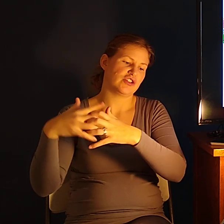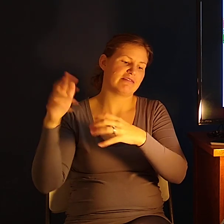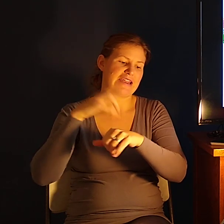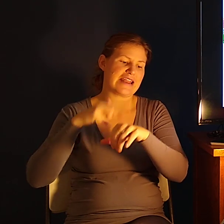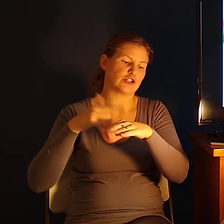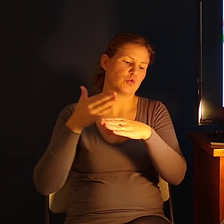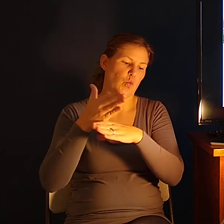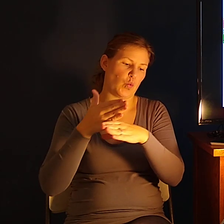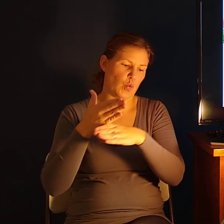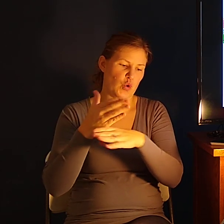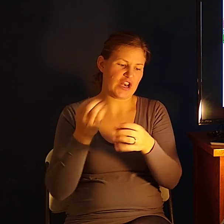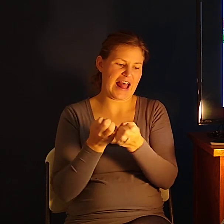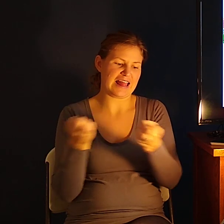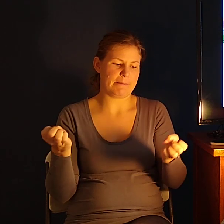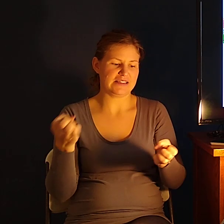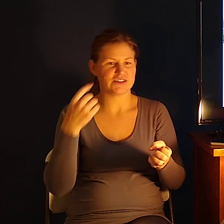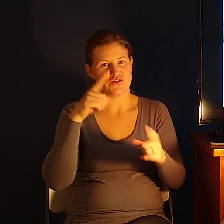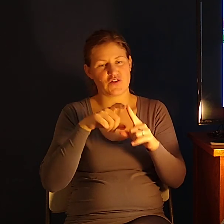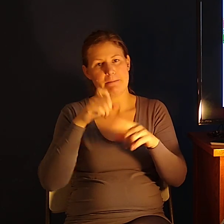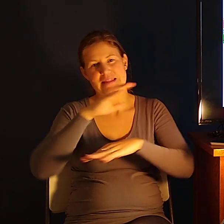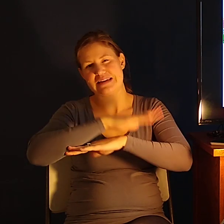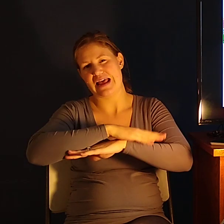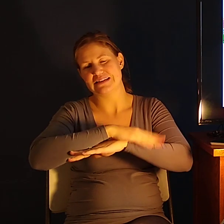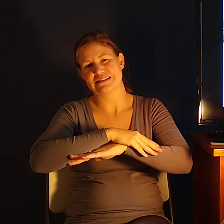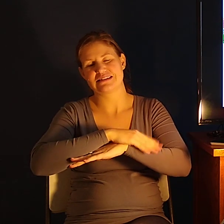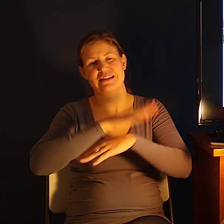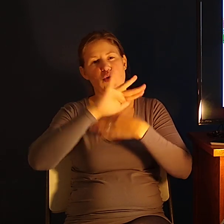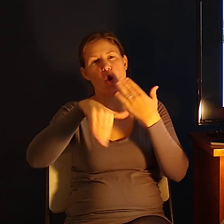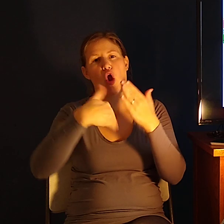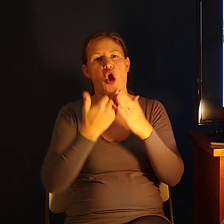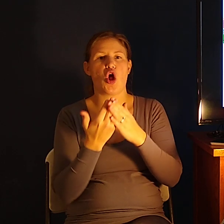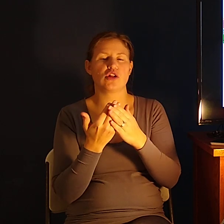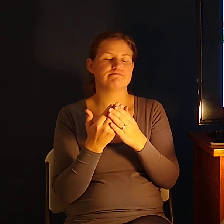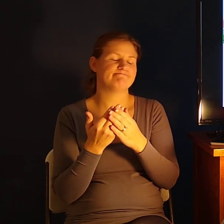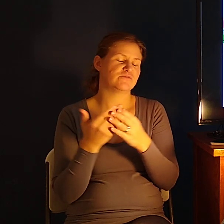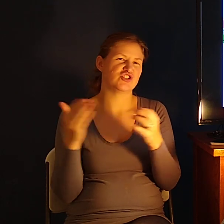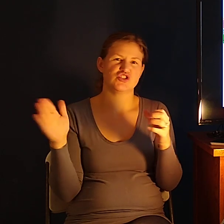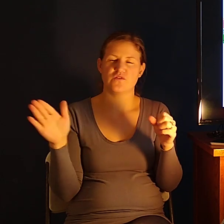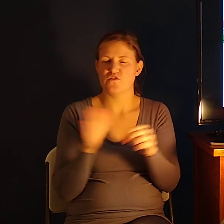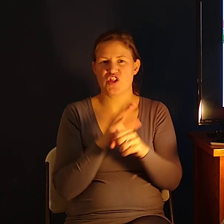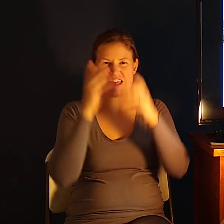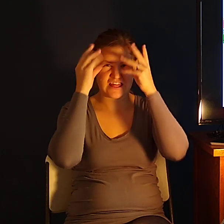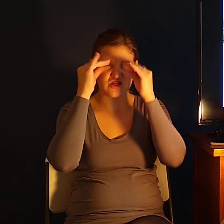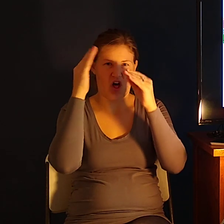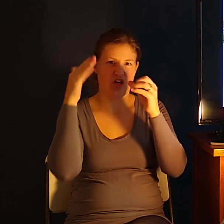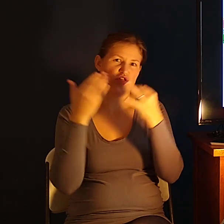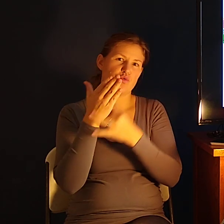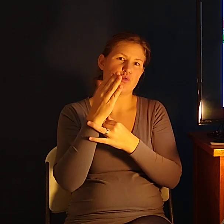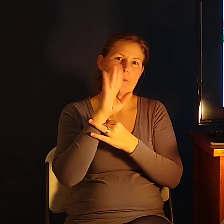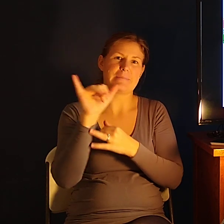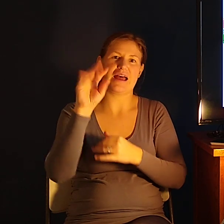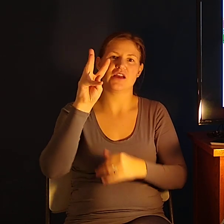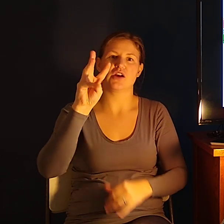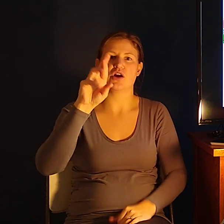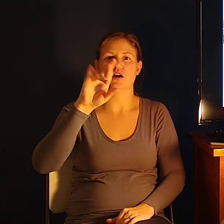wood elements of the desk. These were all totally thought out by Wright in terms of design,